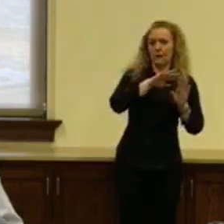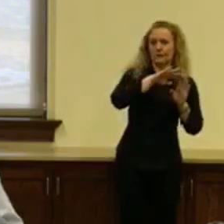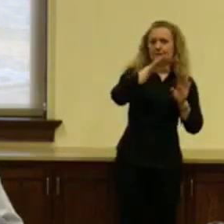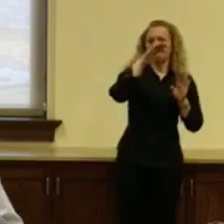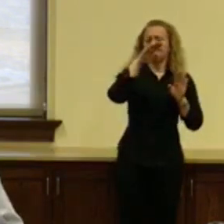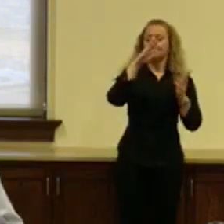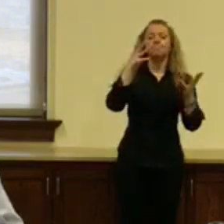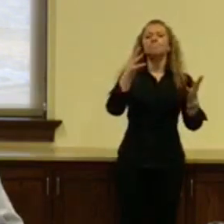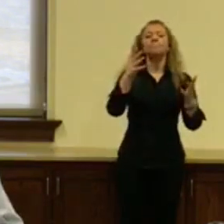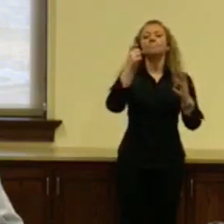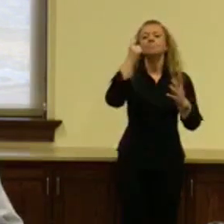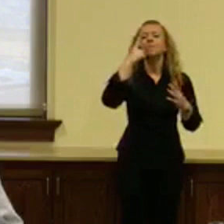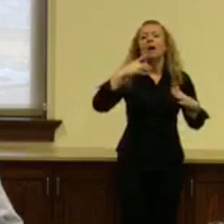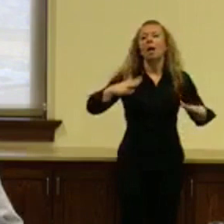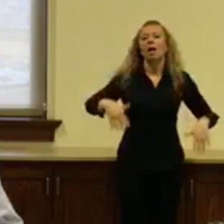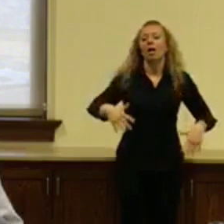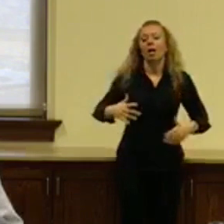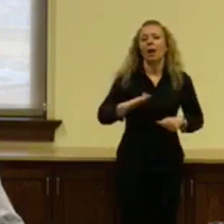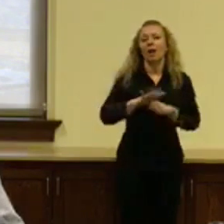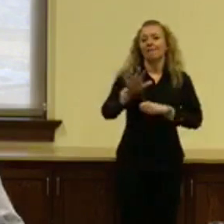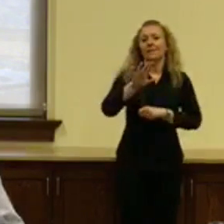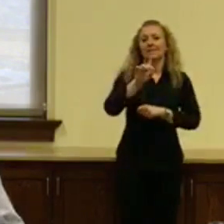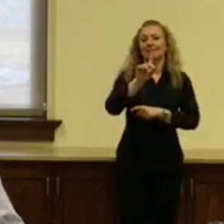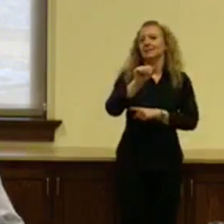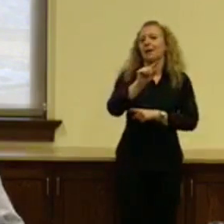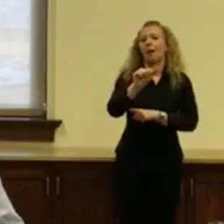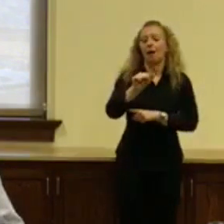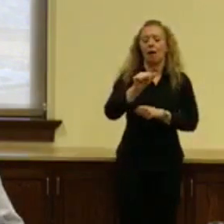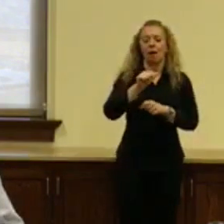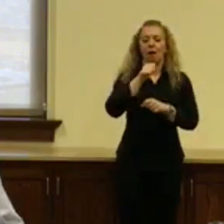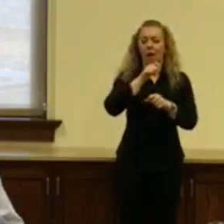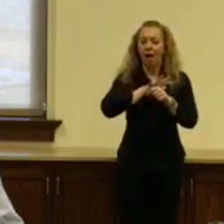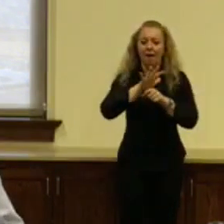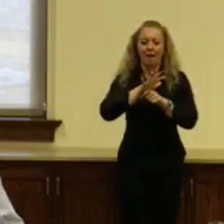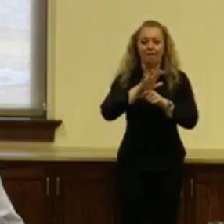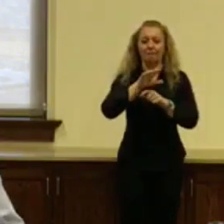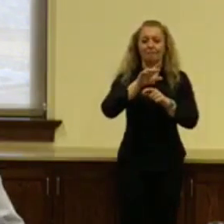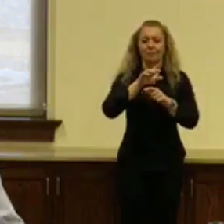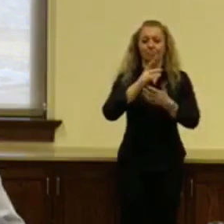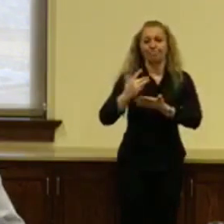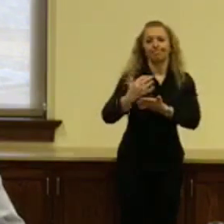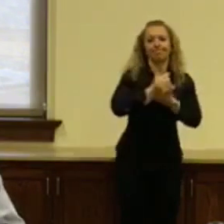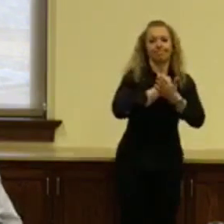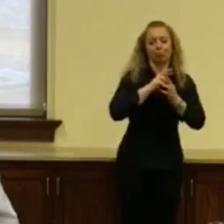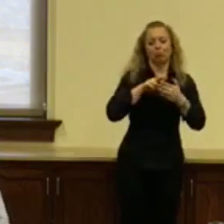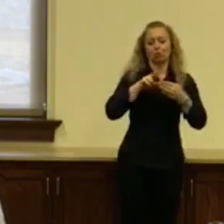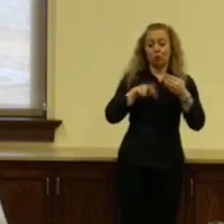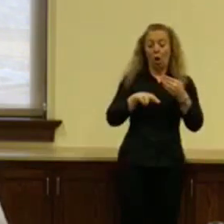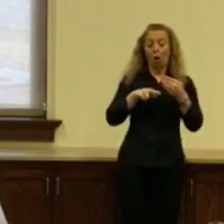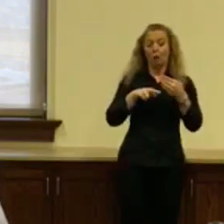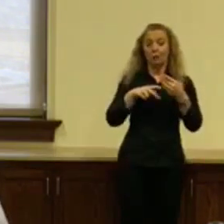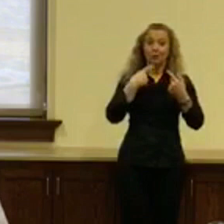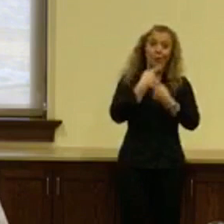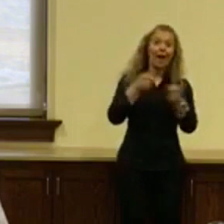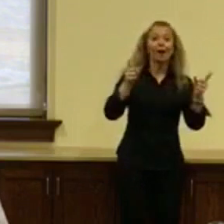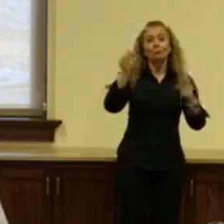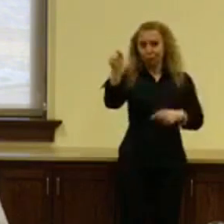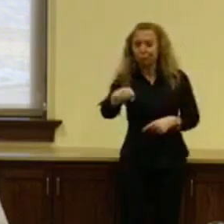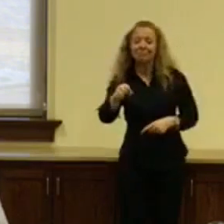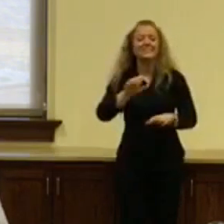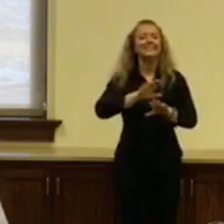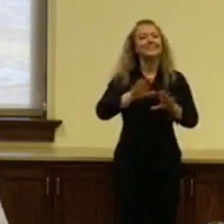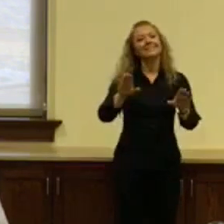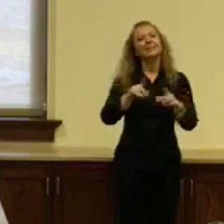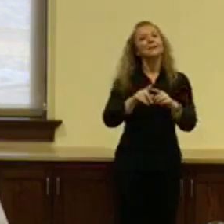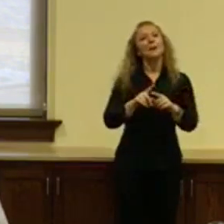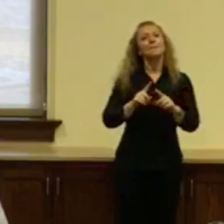enough data yet or enough days of testing and enough testing to say we're there, but I